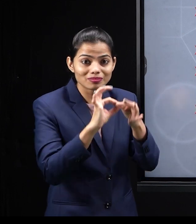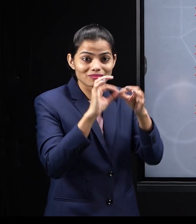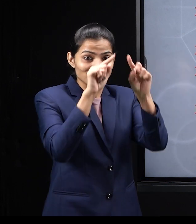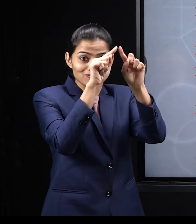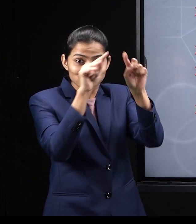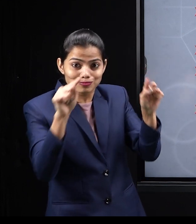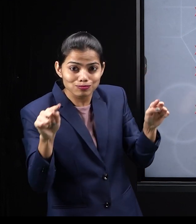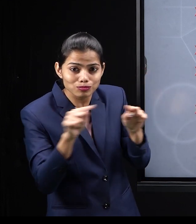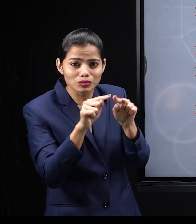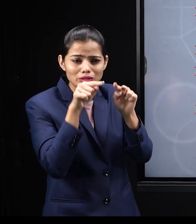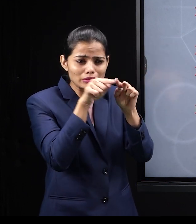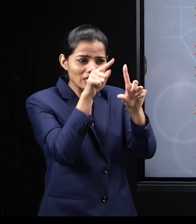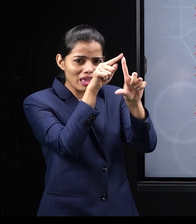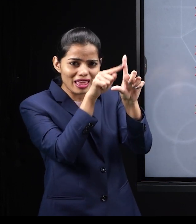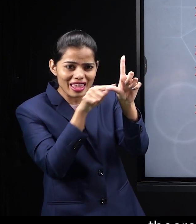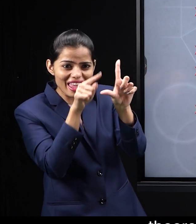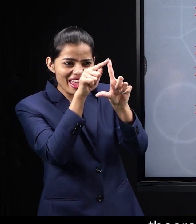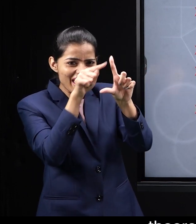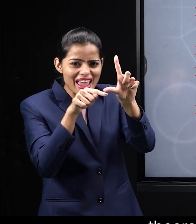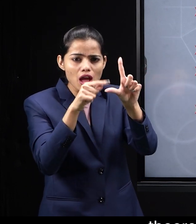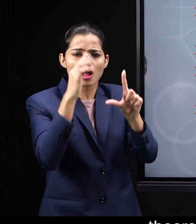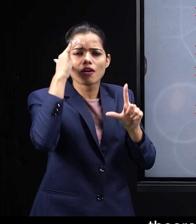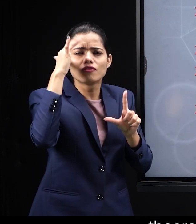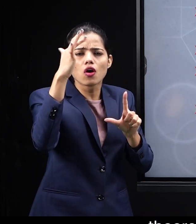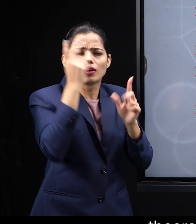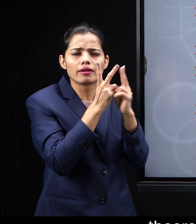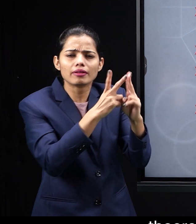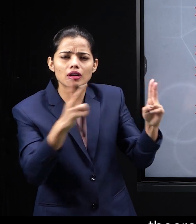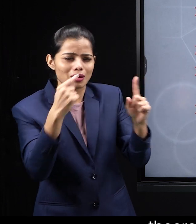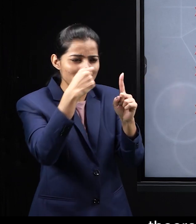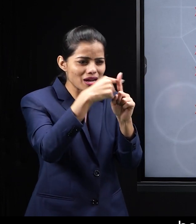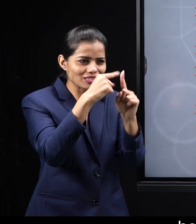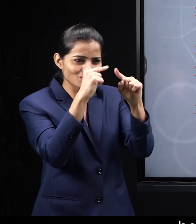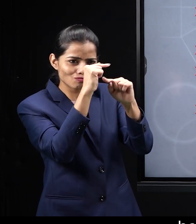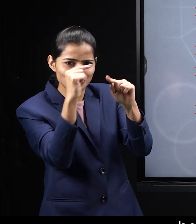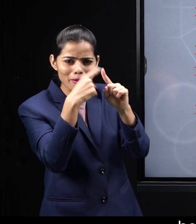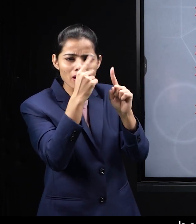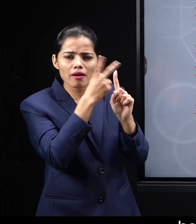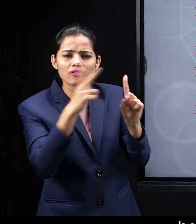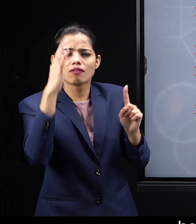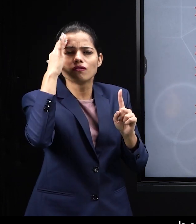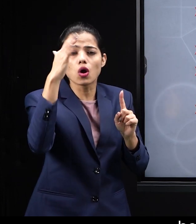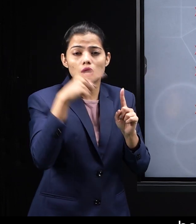Apply the triangle inequality theorem to determine the relationship between the sides of a